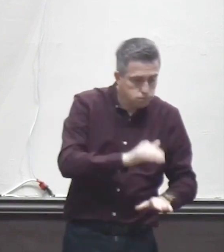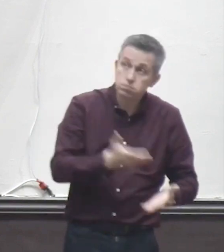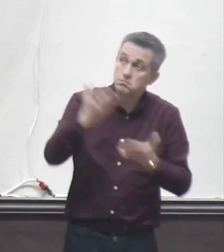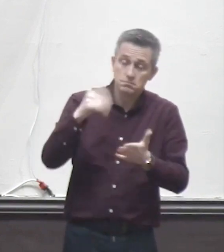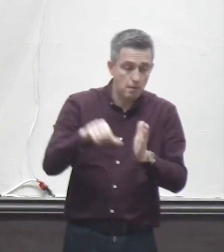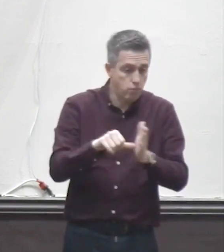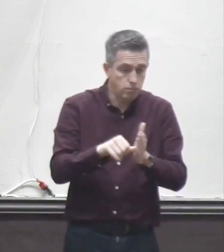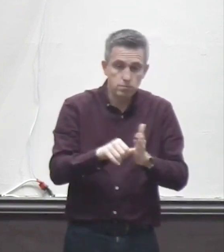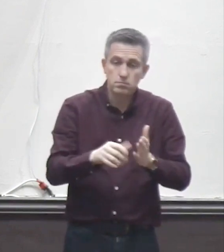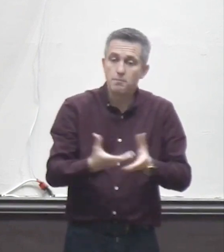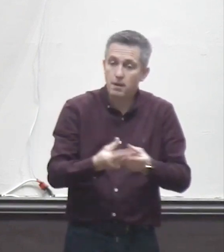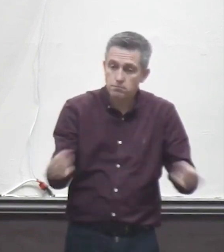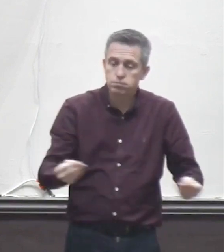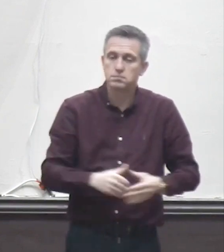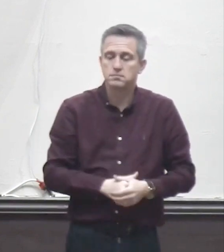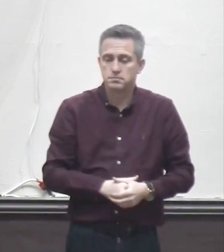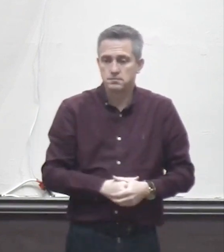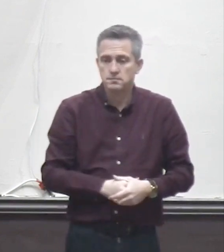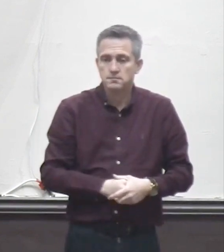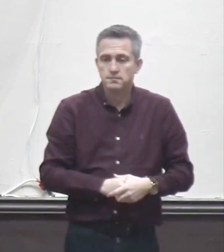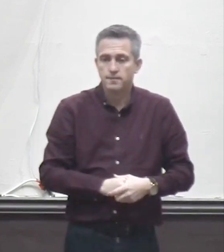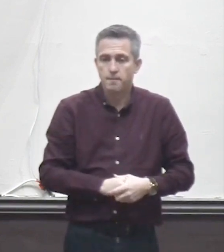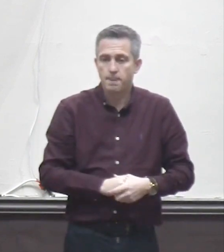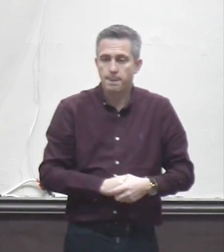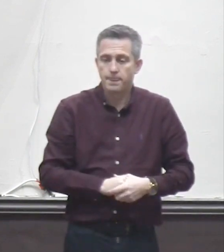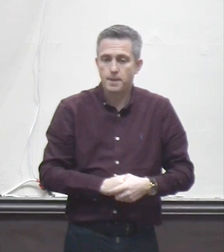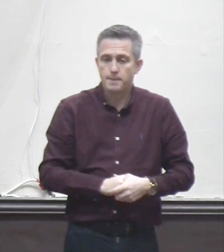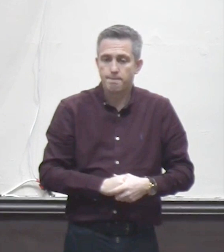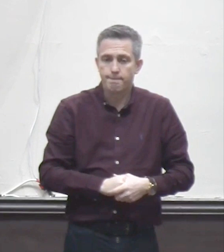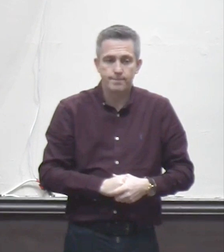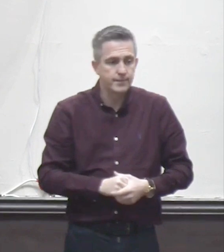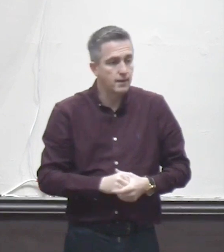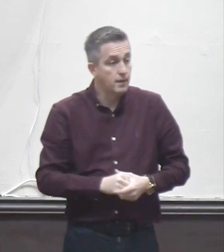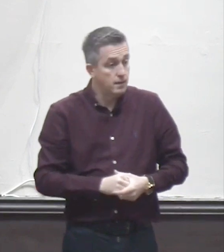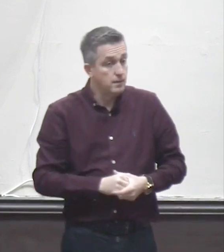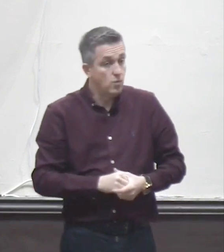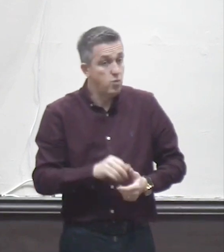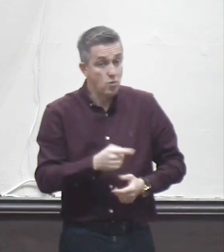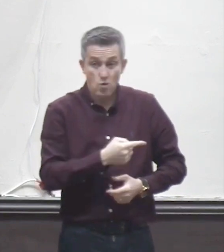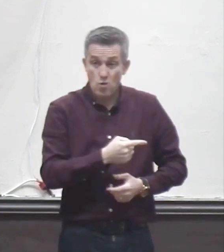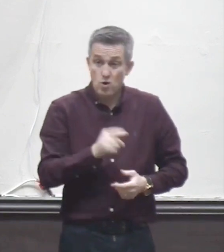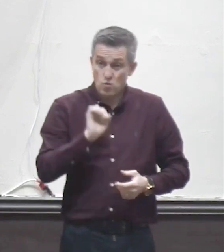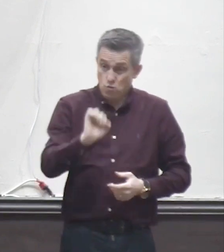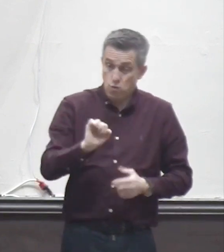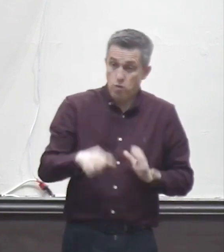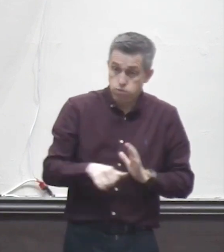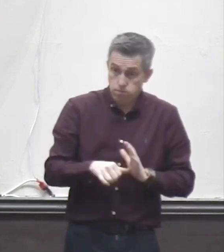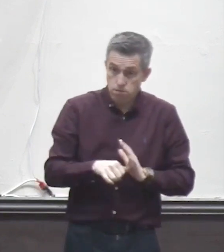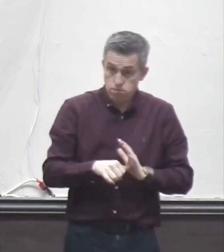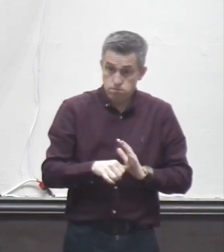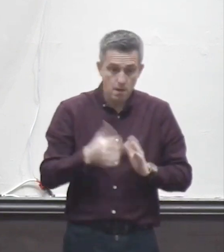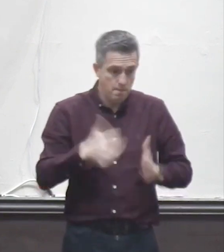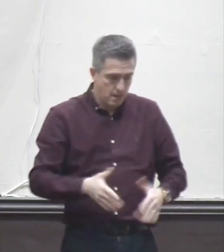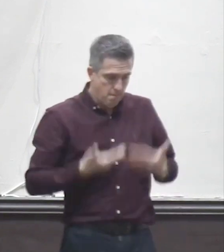moved away from me by the permission of Allah. So what have we done? We have placed this individual between ourselves